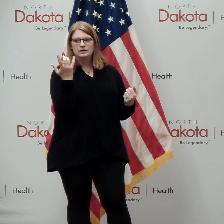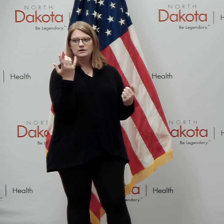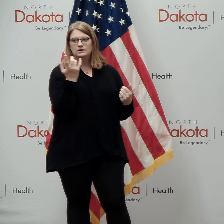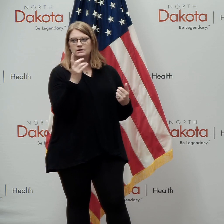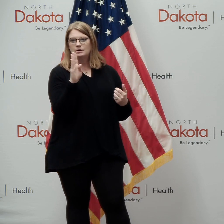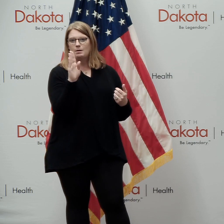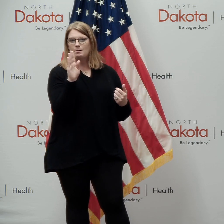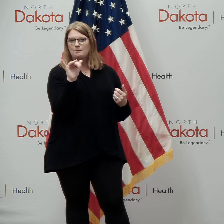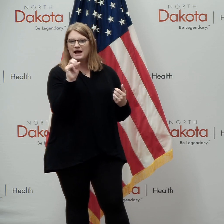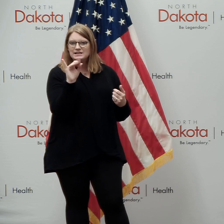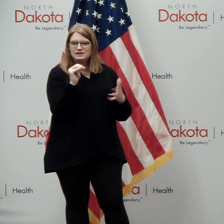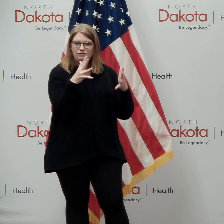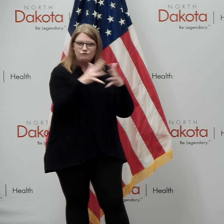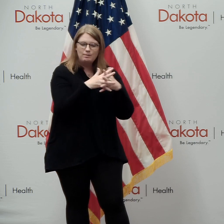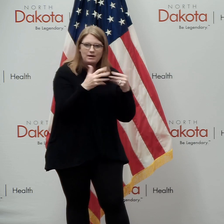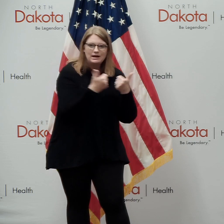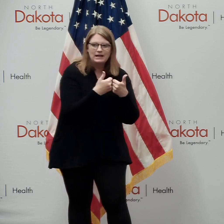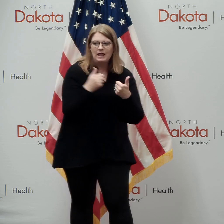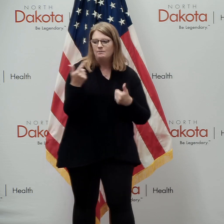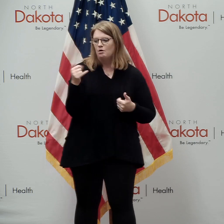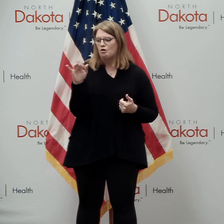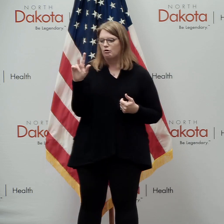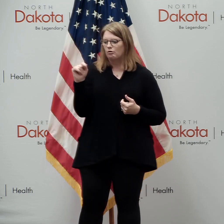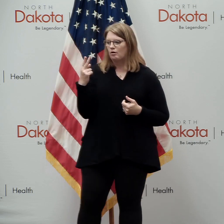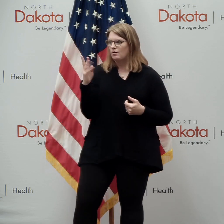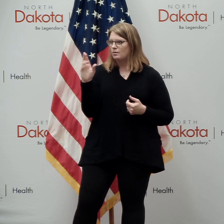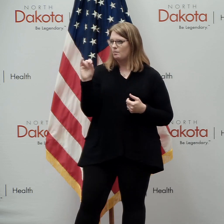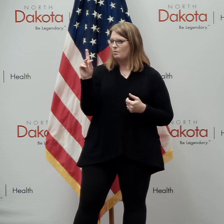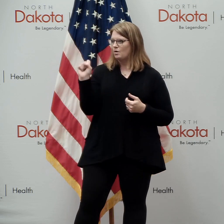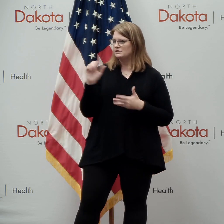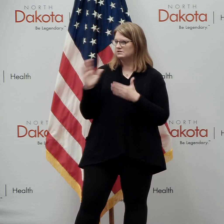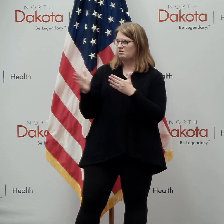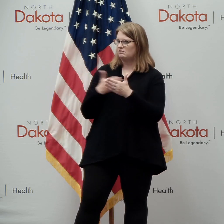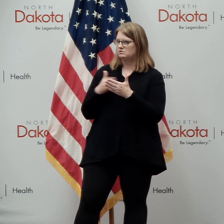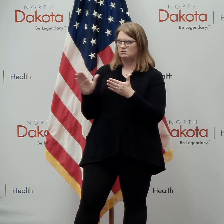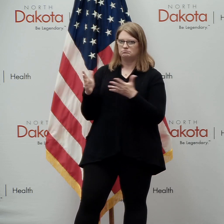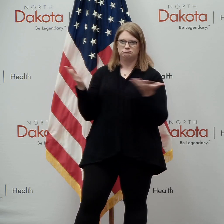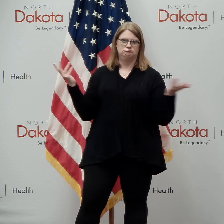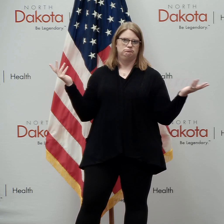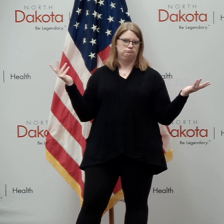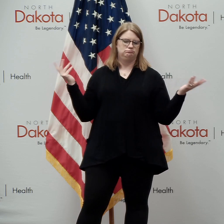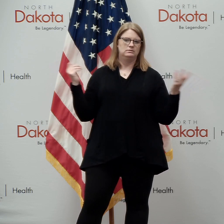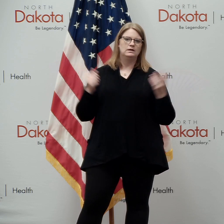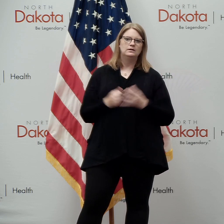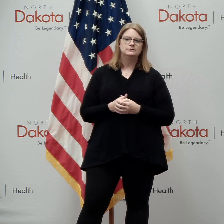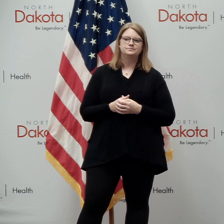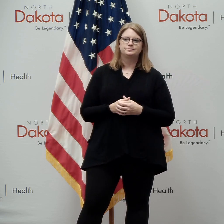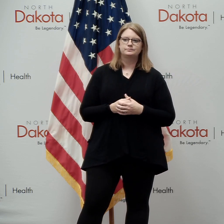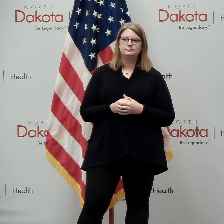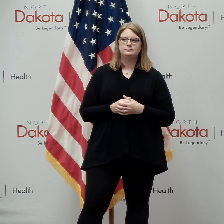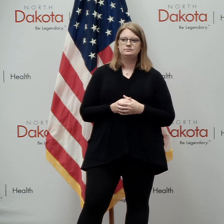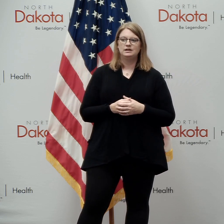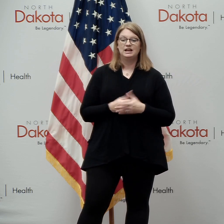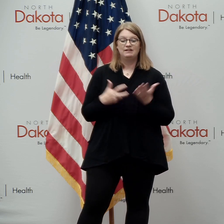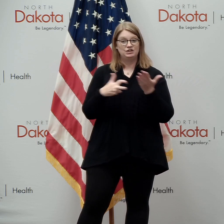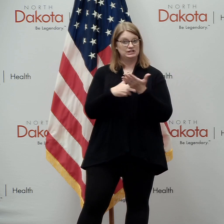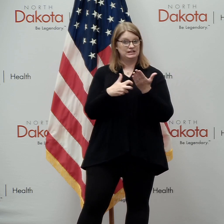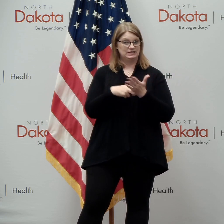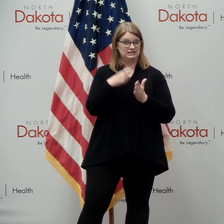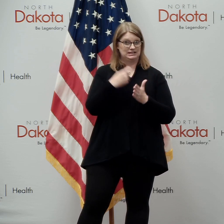whether it's a Bison football game or a Garth Brooks concert or whatever it is. I mean, if your ticket was going to